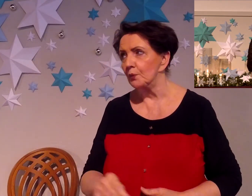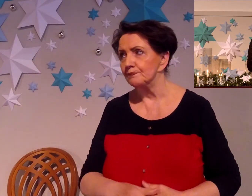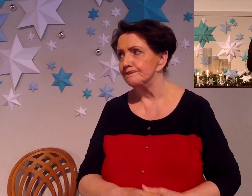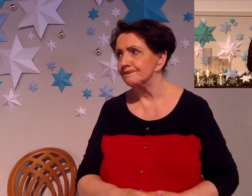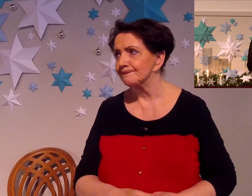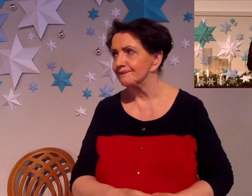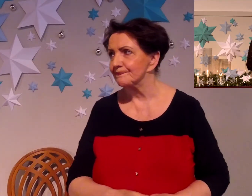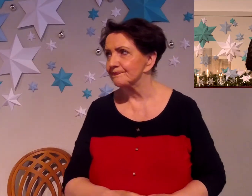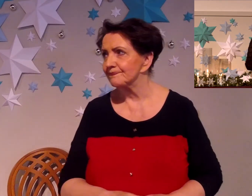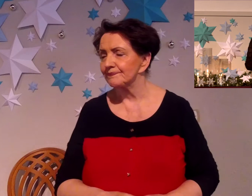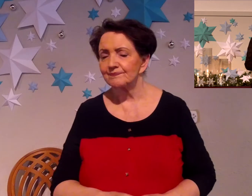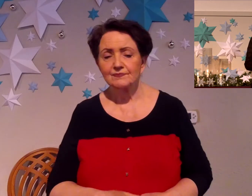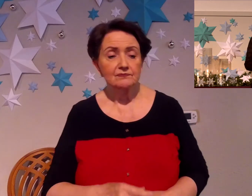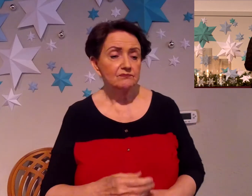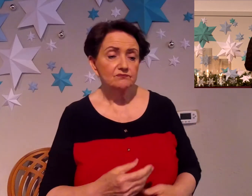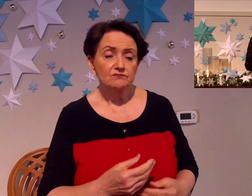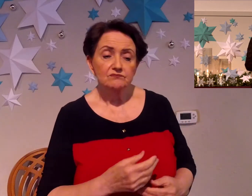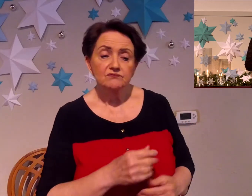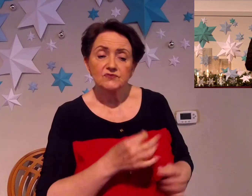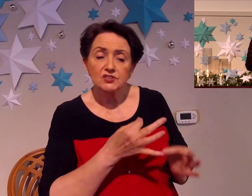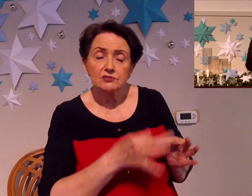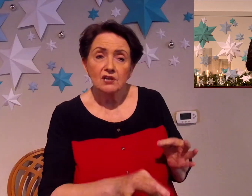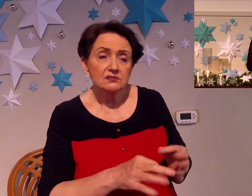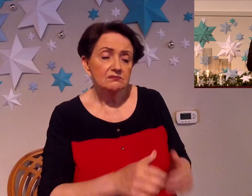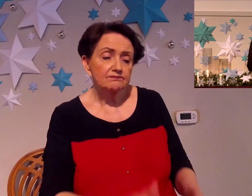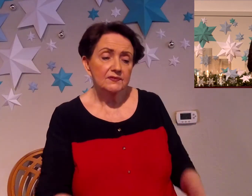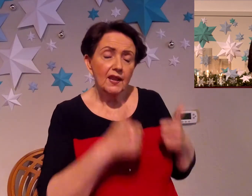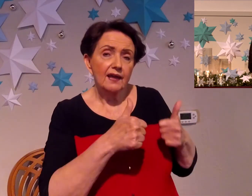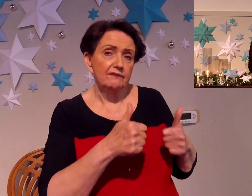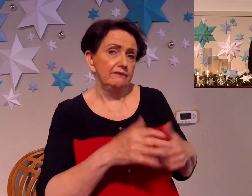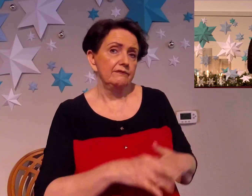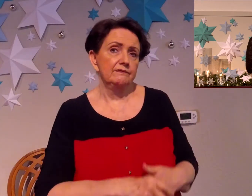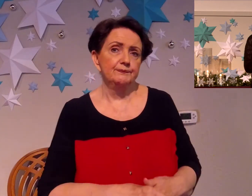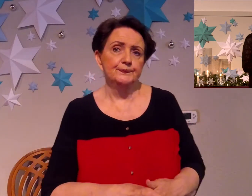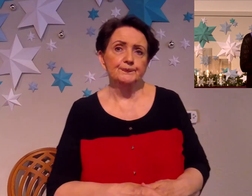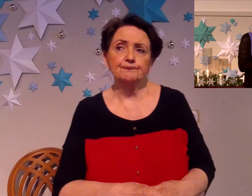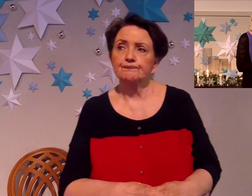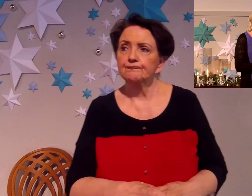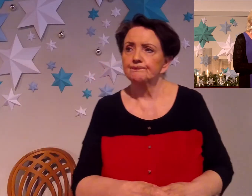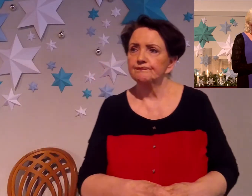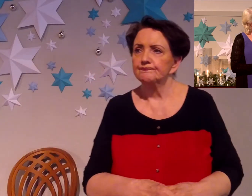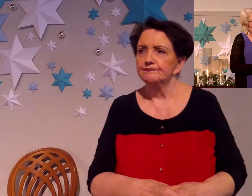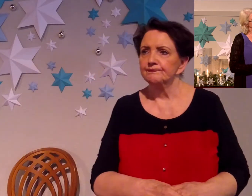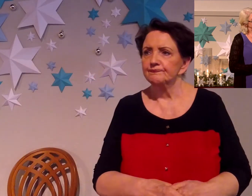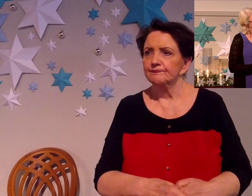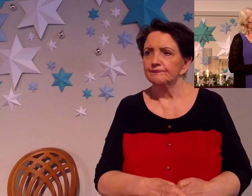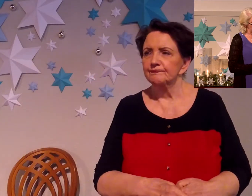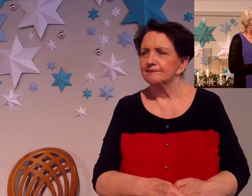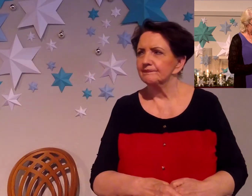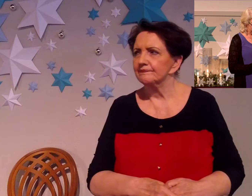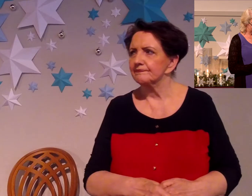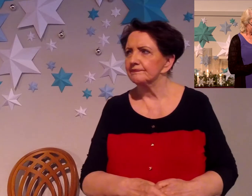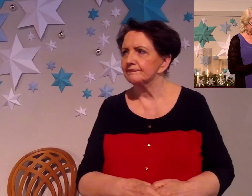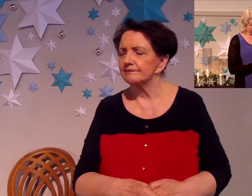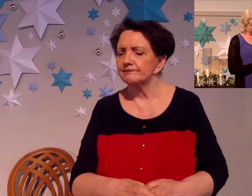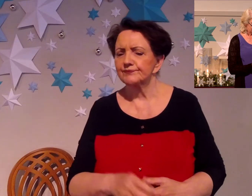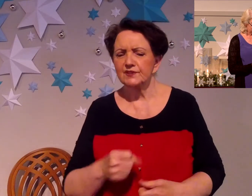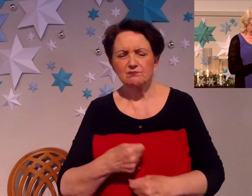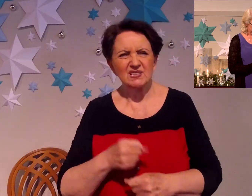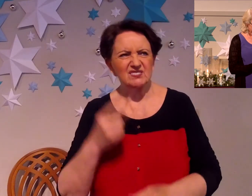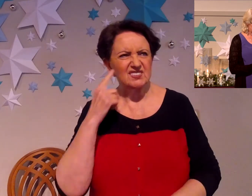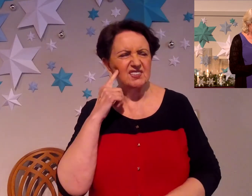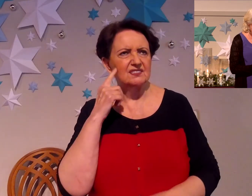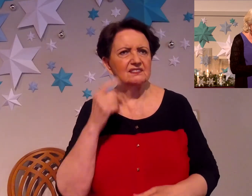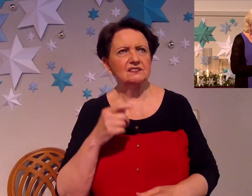It is just to life. At first, this did not make a lot of sense to me,